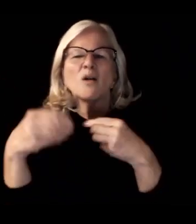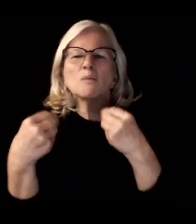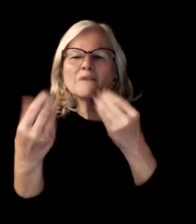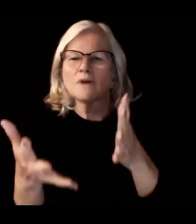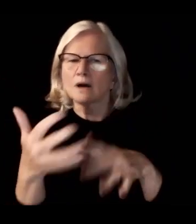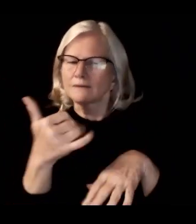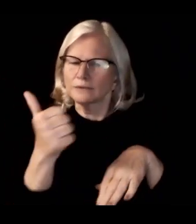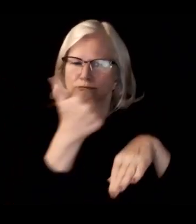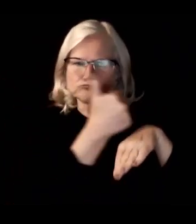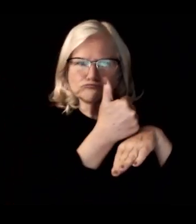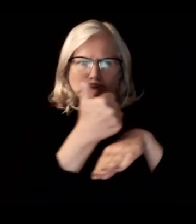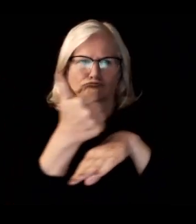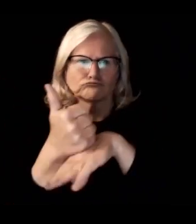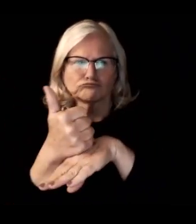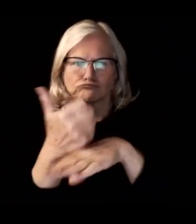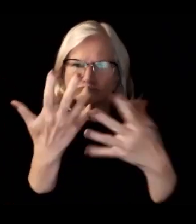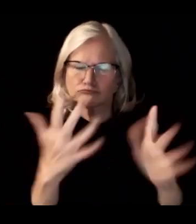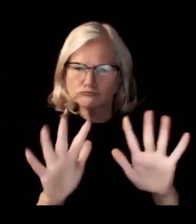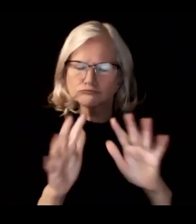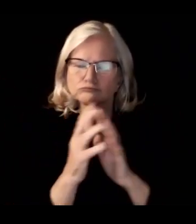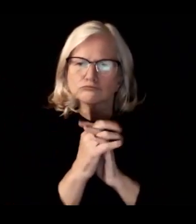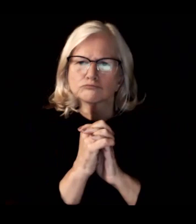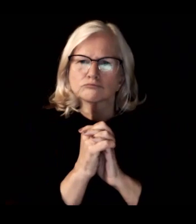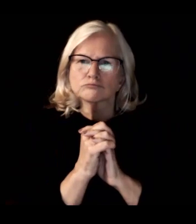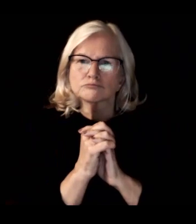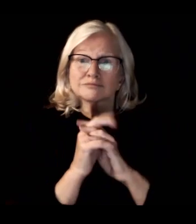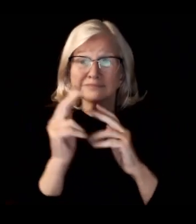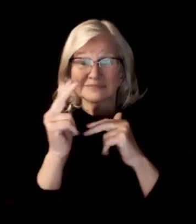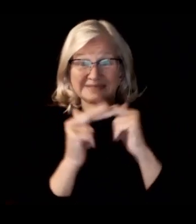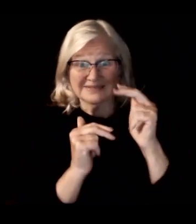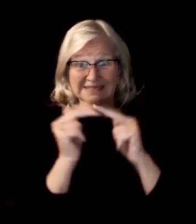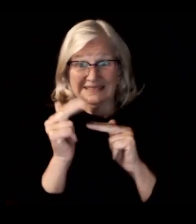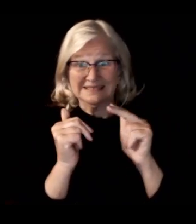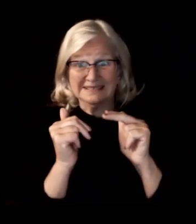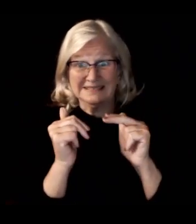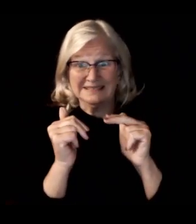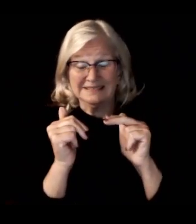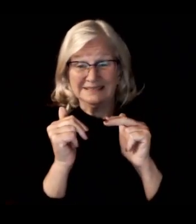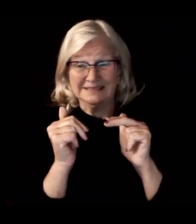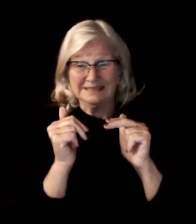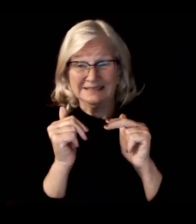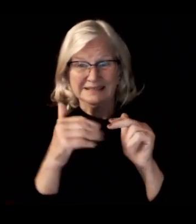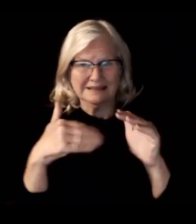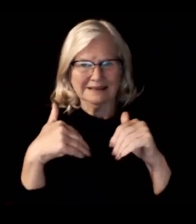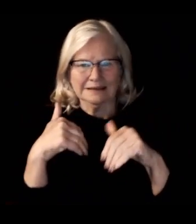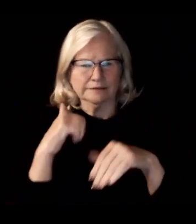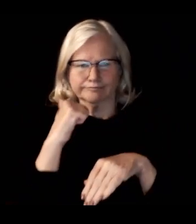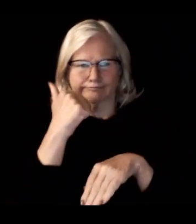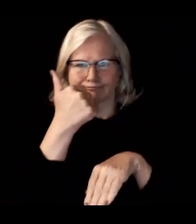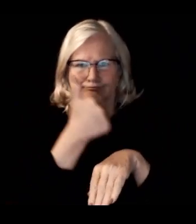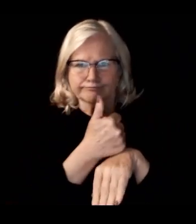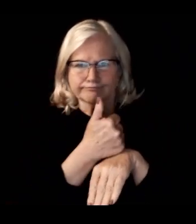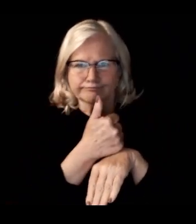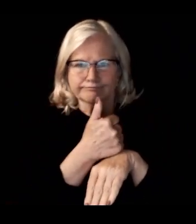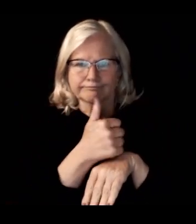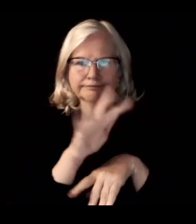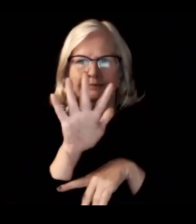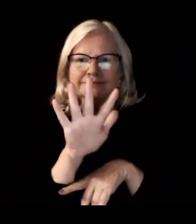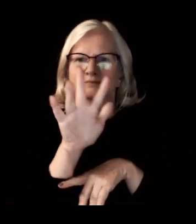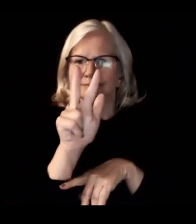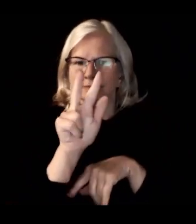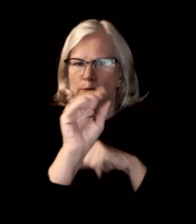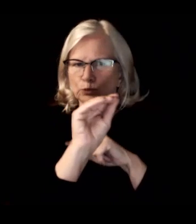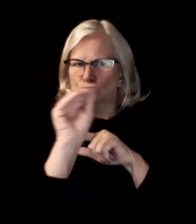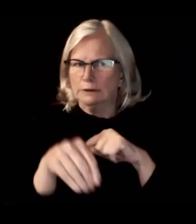Facilities who have not implemented, which made up 53% of those taking the survey,